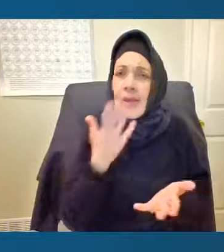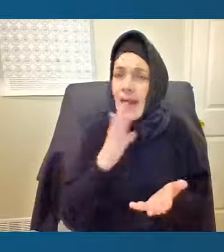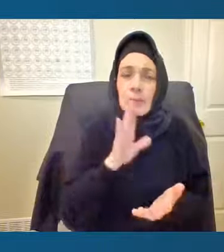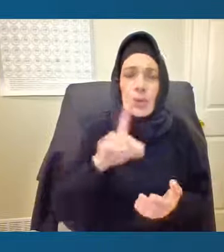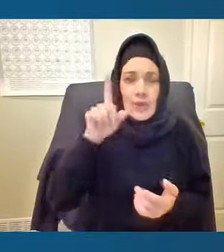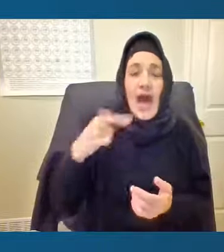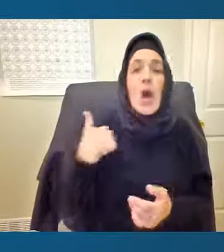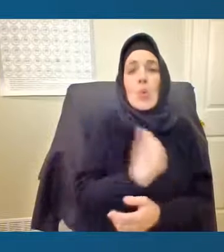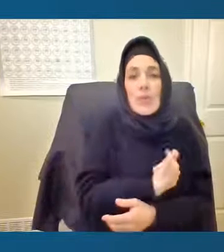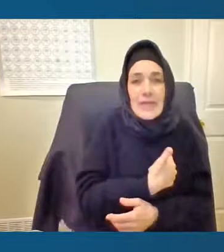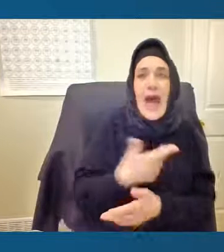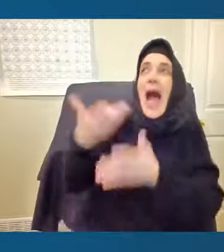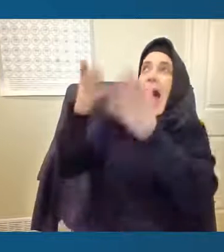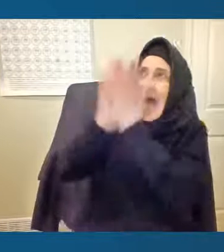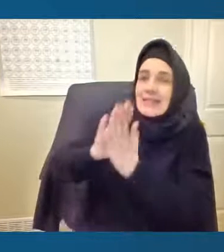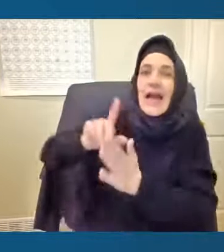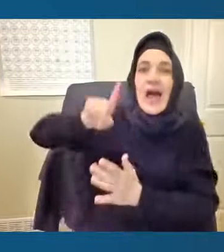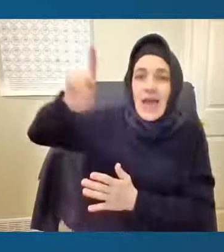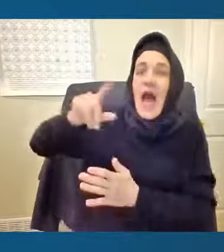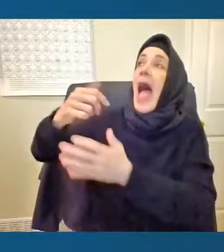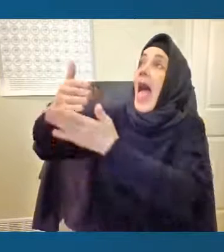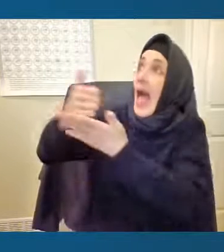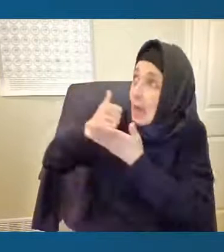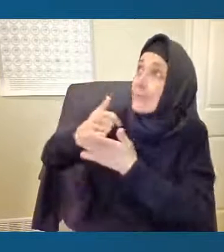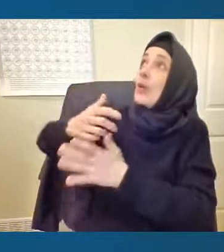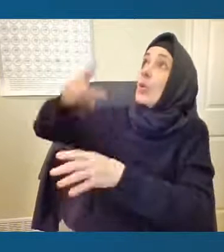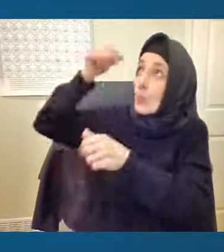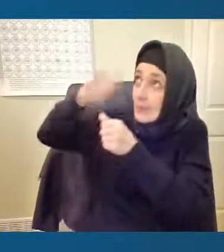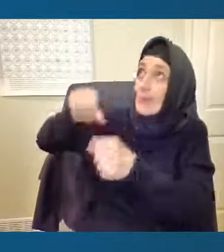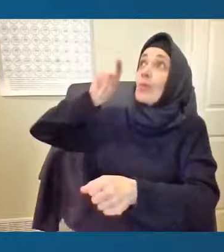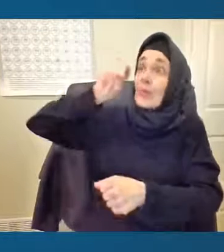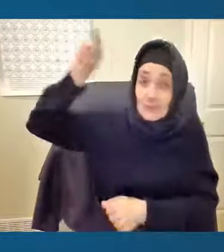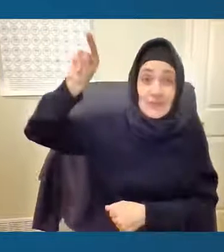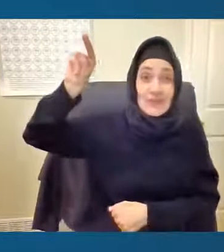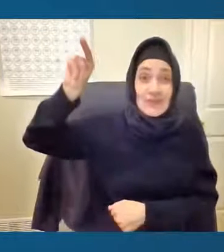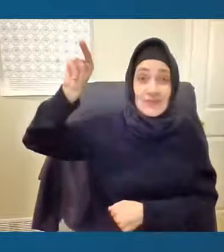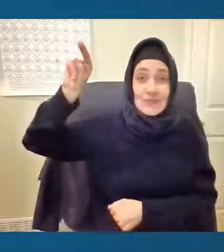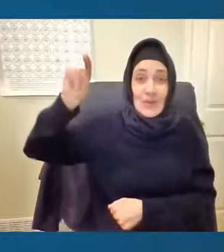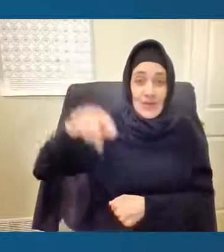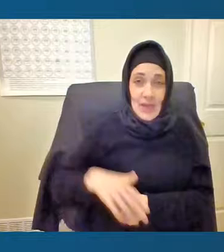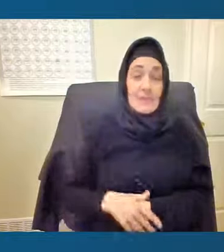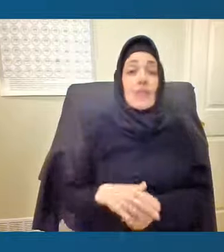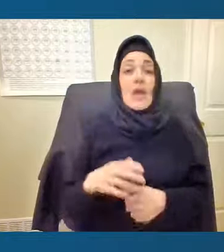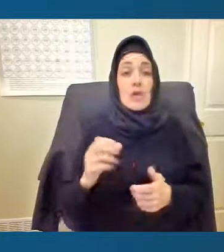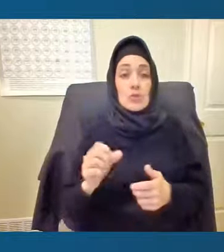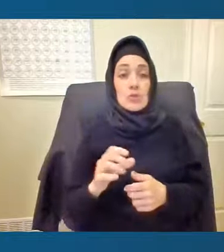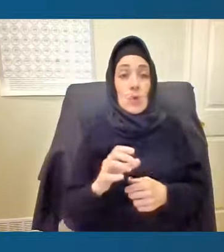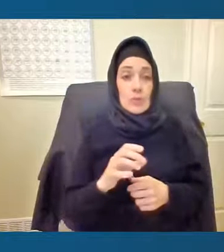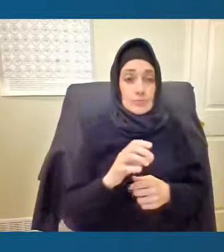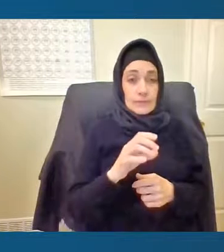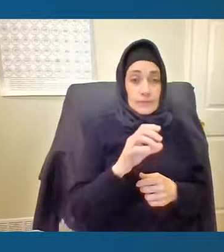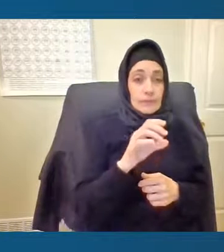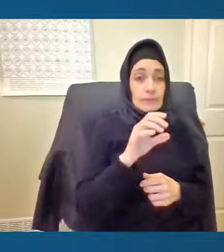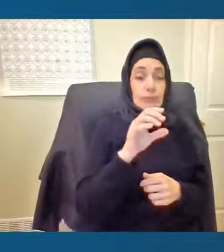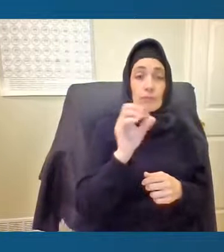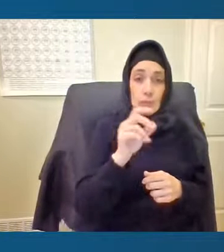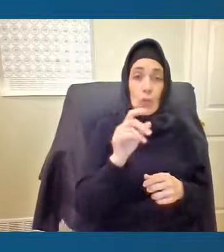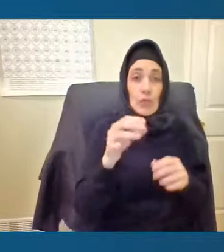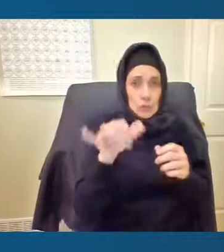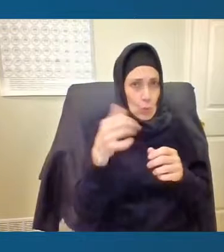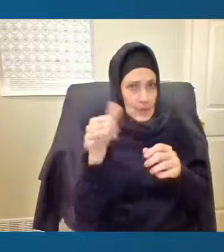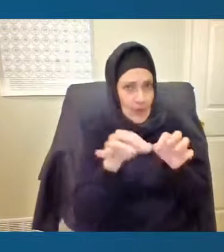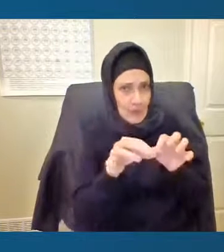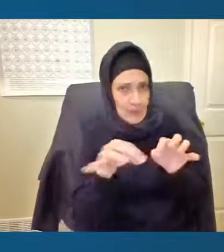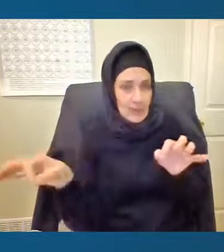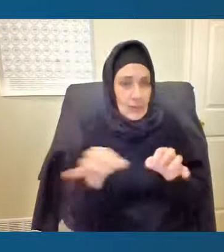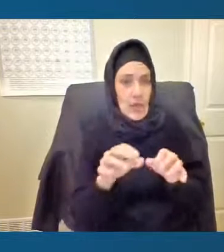us remember Him. Allahumma a'inni ala dhikrika wa shukrika. Oh, make sure you don't say shirkika, right?